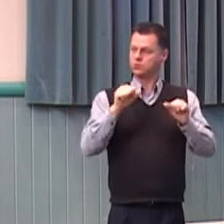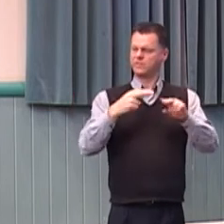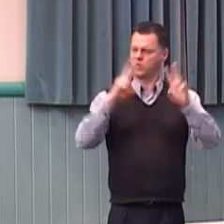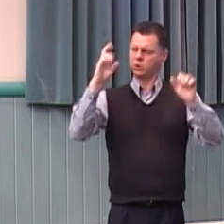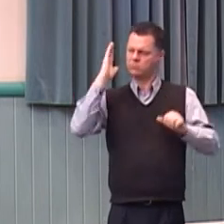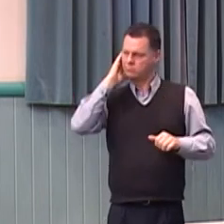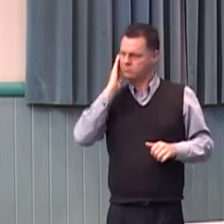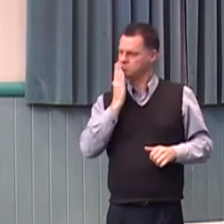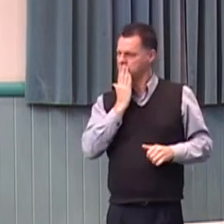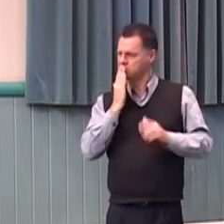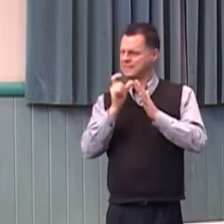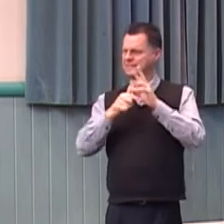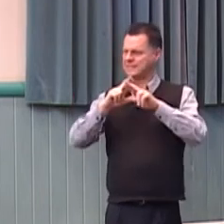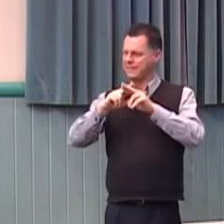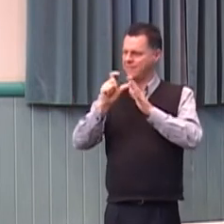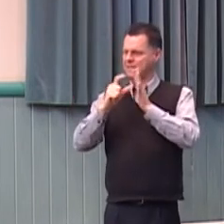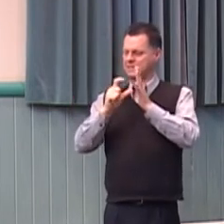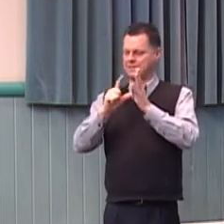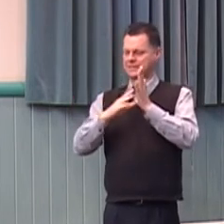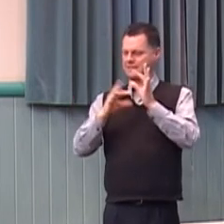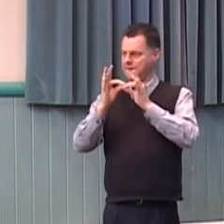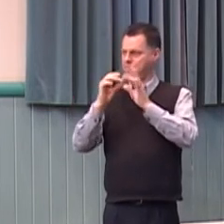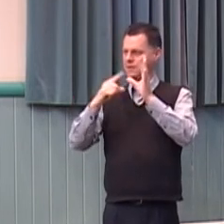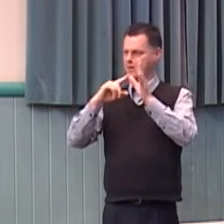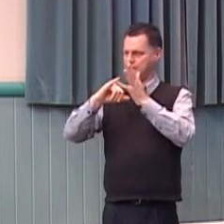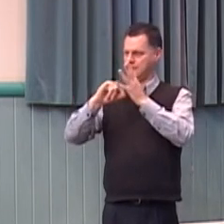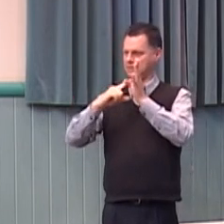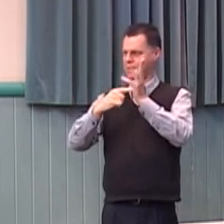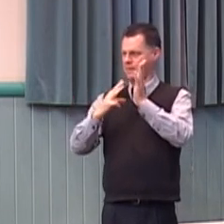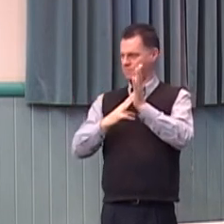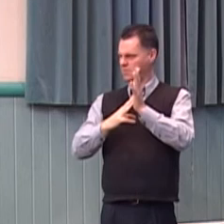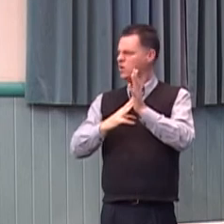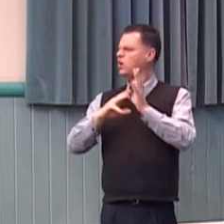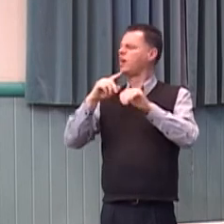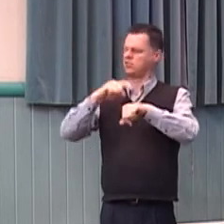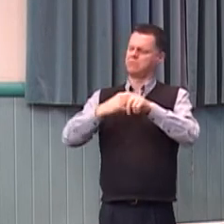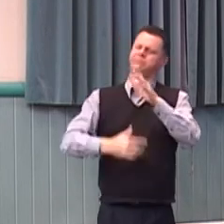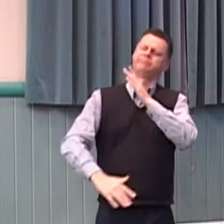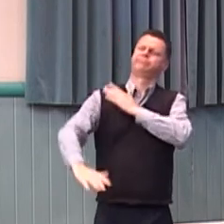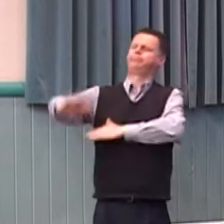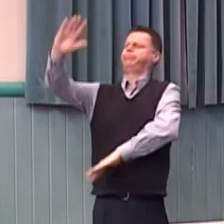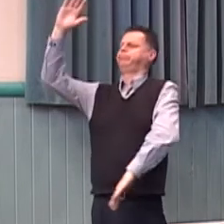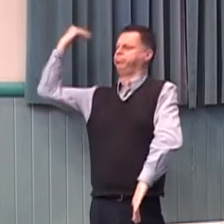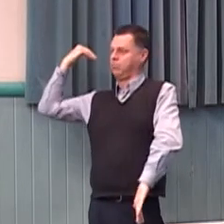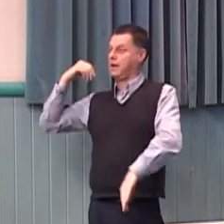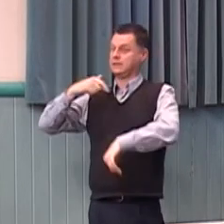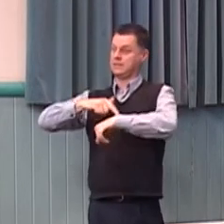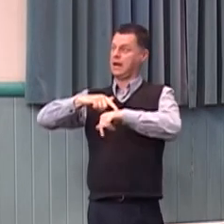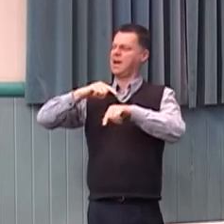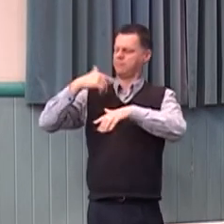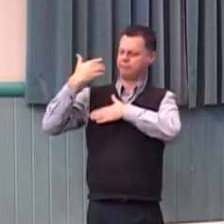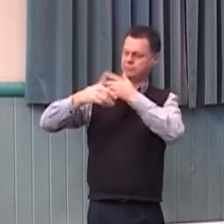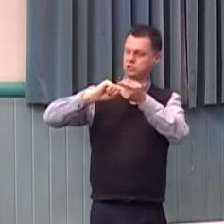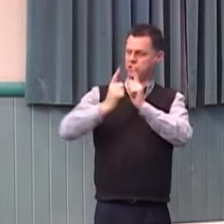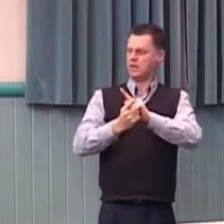asylum, which obviously is not necessarily how the land is used currently, but nevertheless that's what the Crown Grant